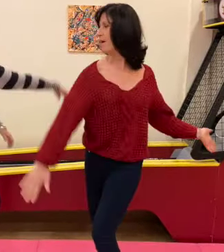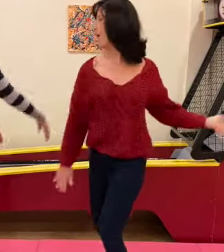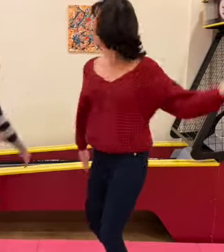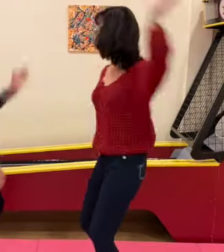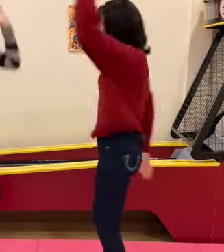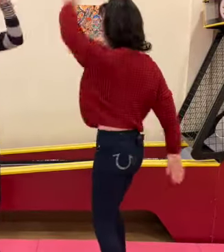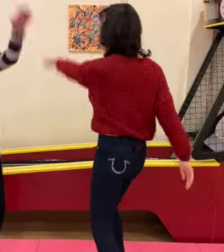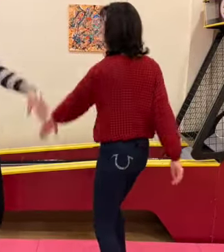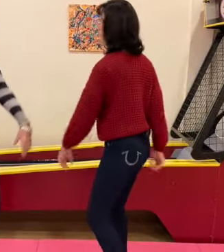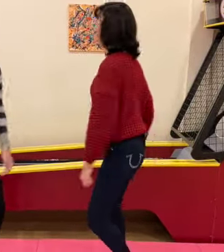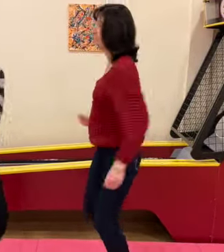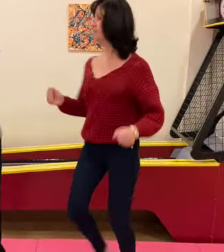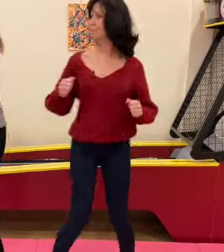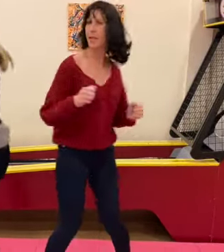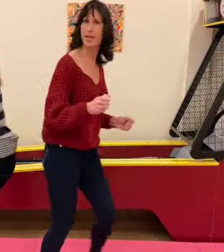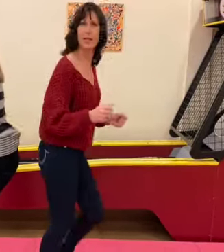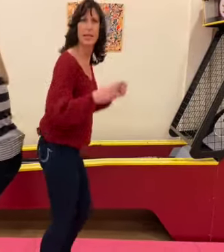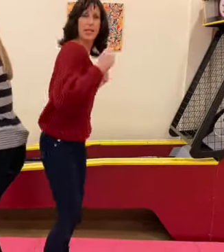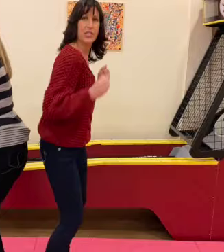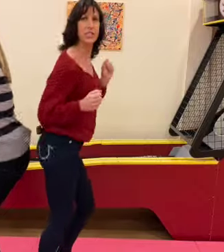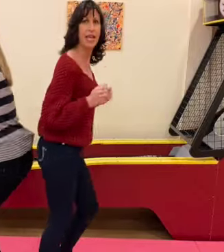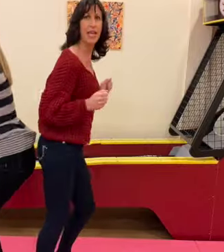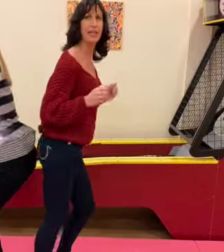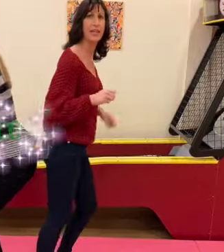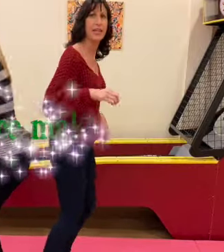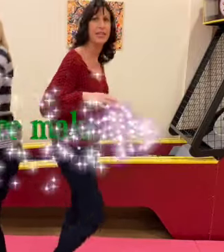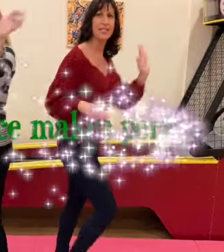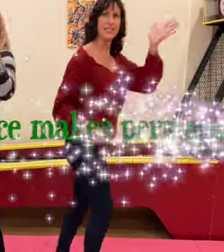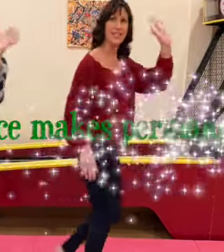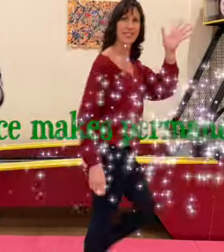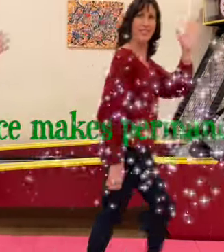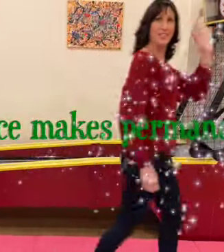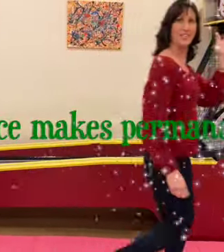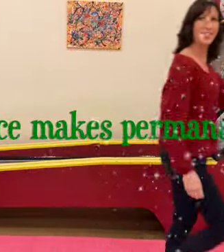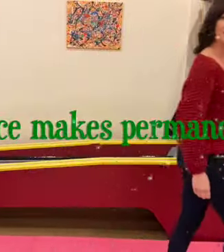Air high five, spin, shake. See you soon.